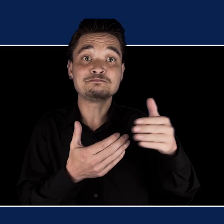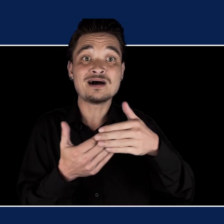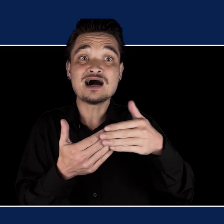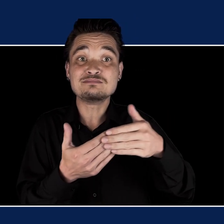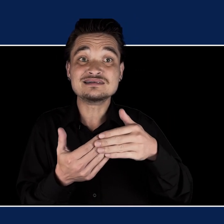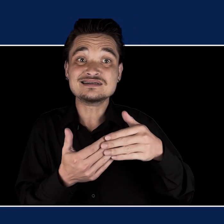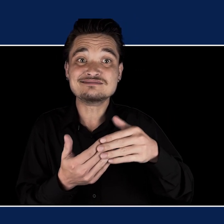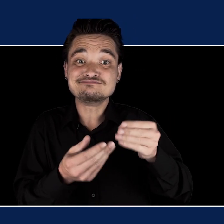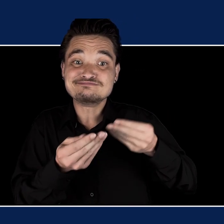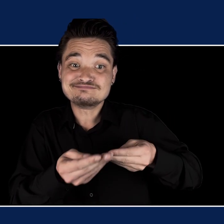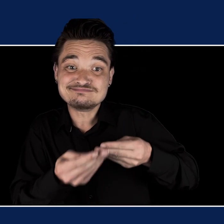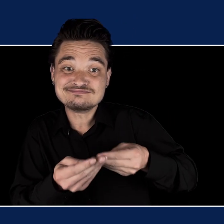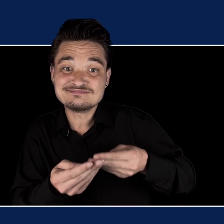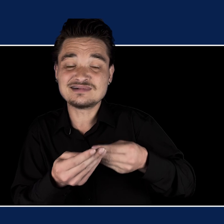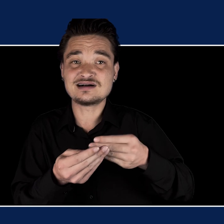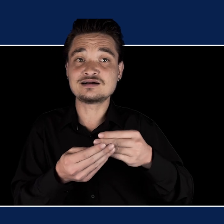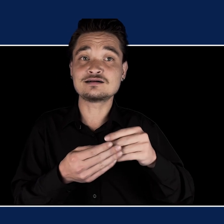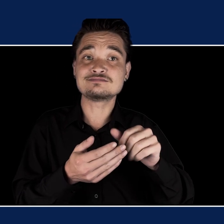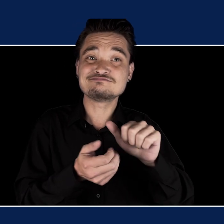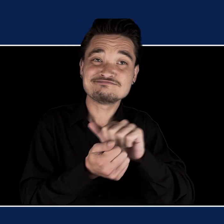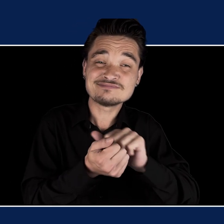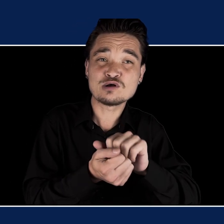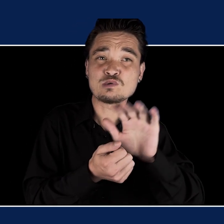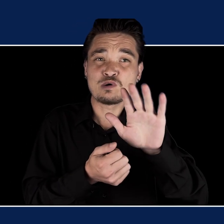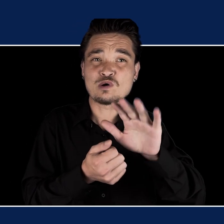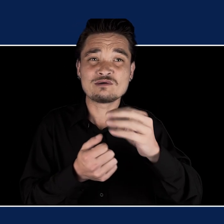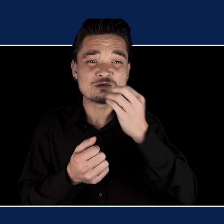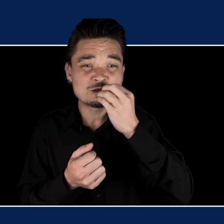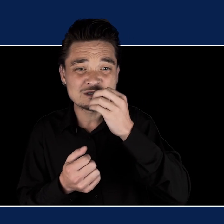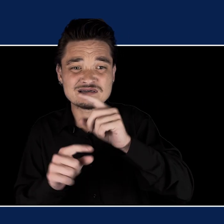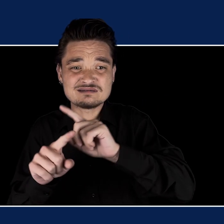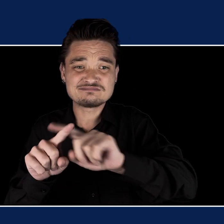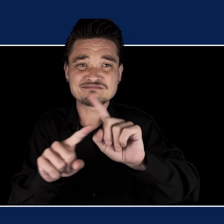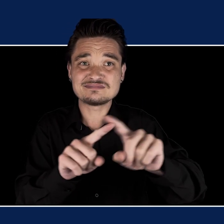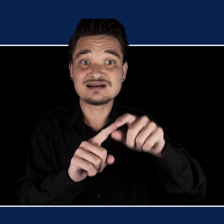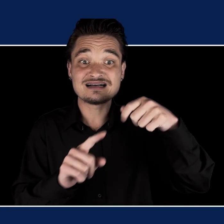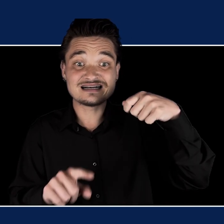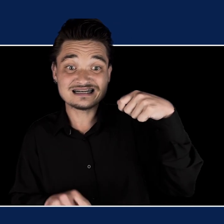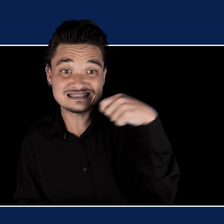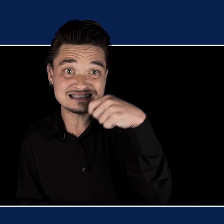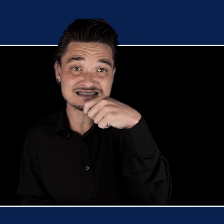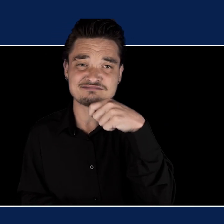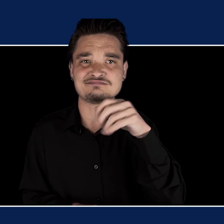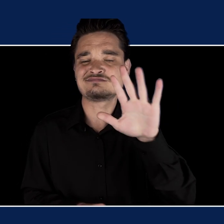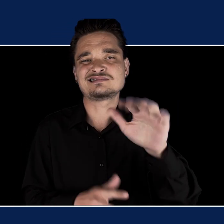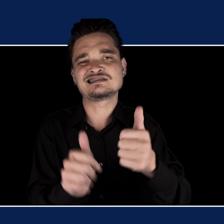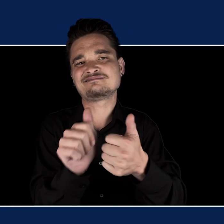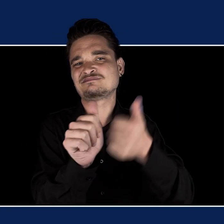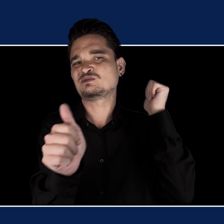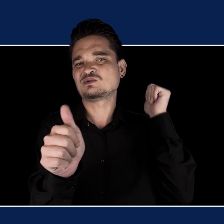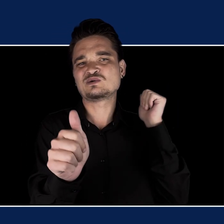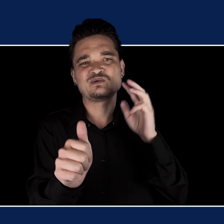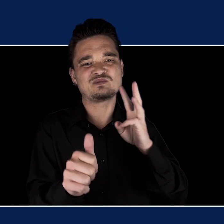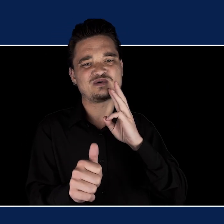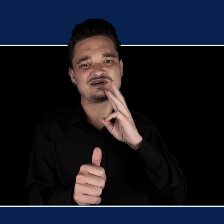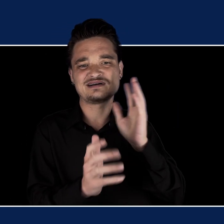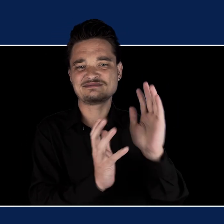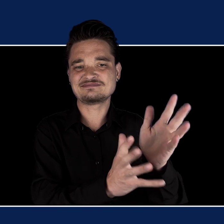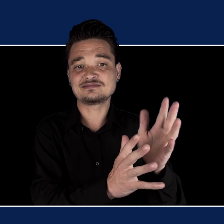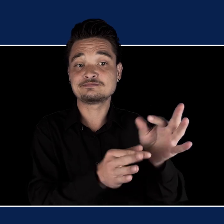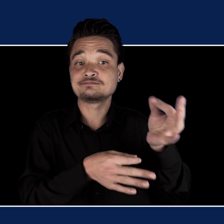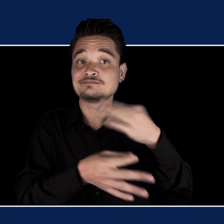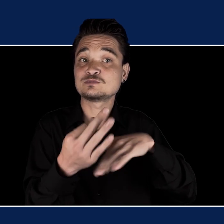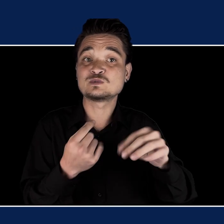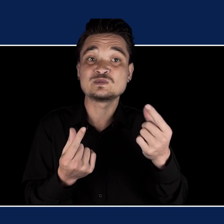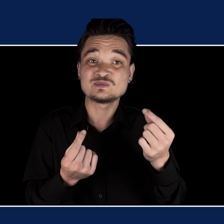it, wash fruits, vegetables, or dishes with it, or even brush your teeth with it. Instead, get